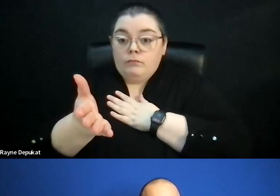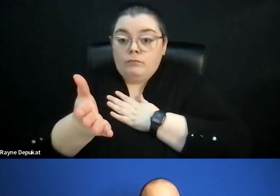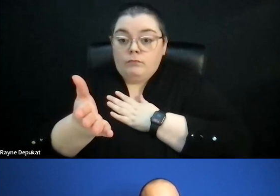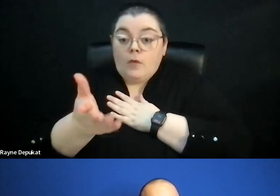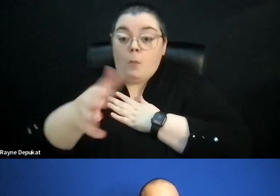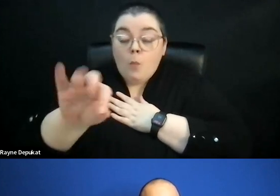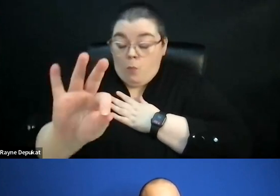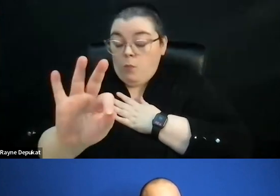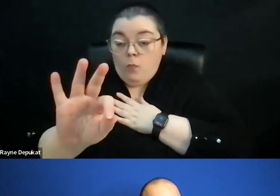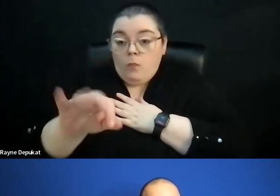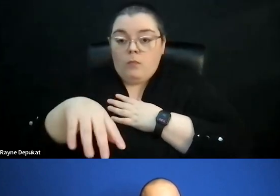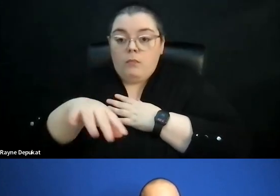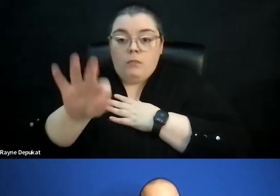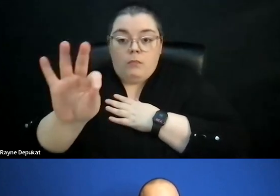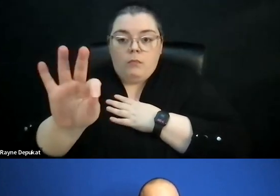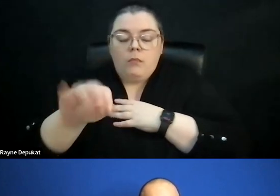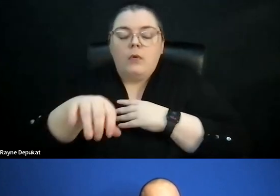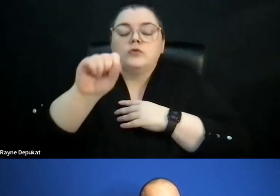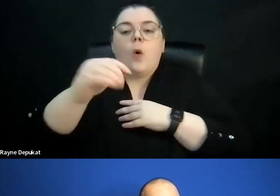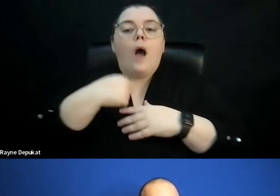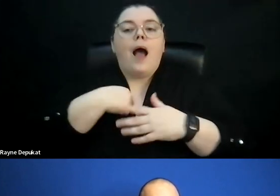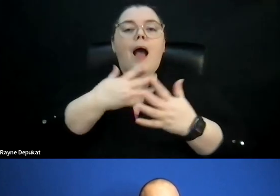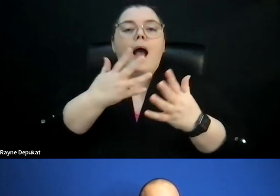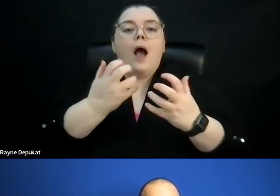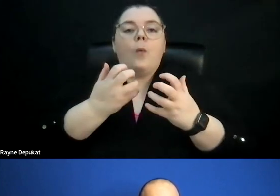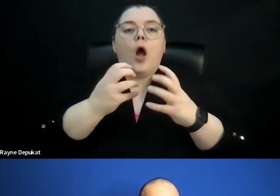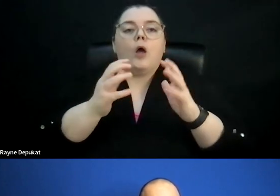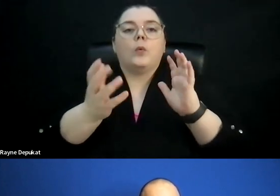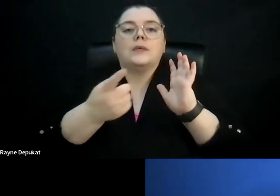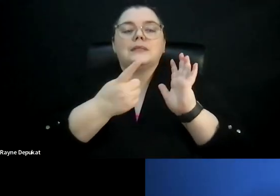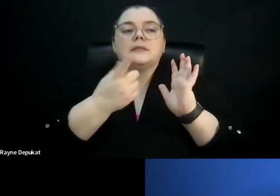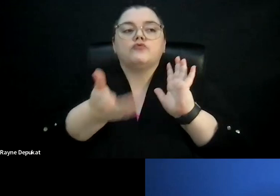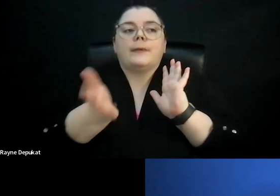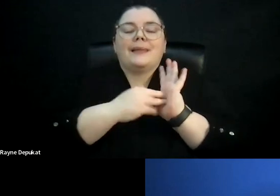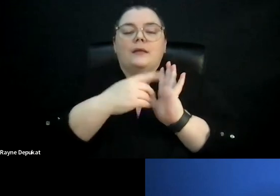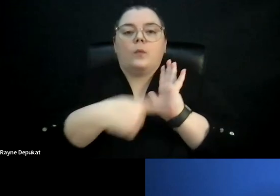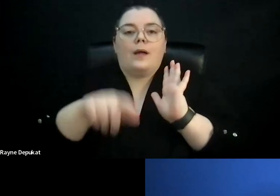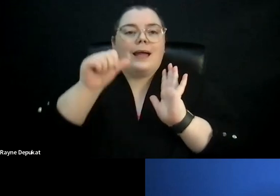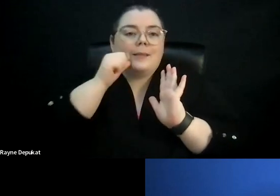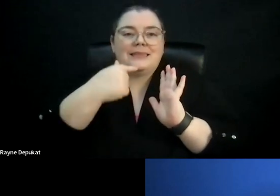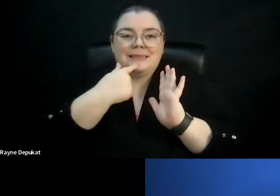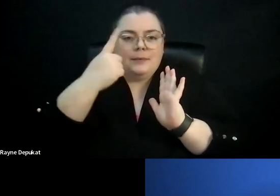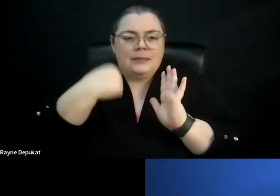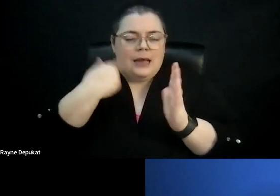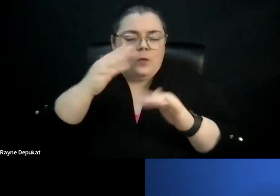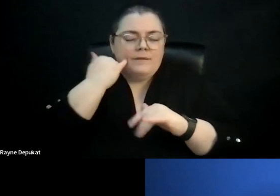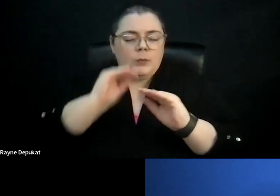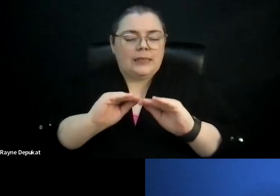vulnerable. Amy, do you need clarification? Oh, we're good. Rain